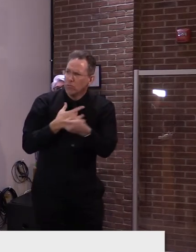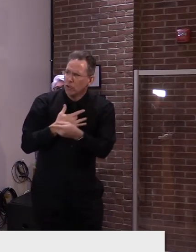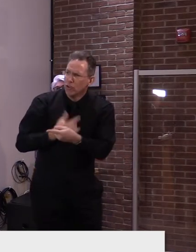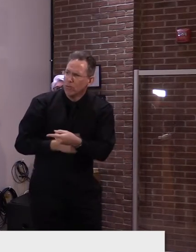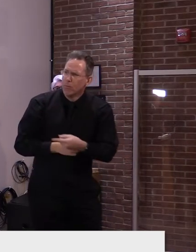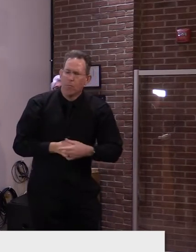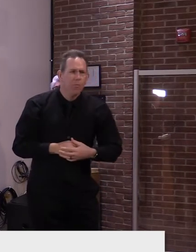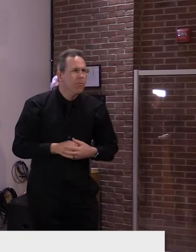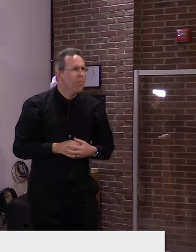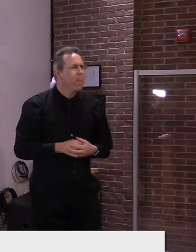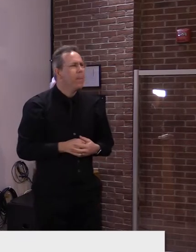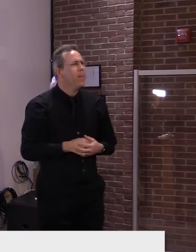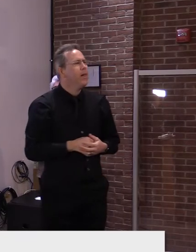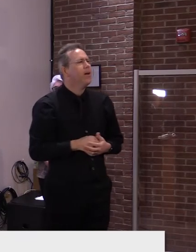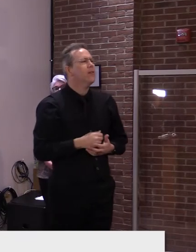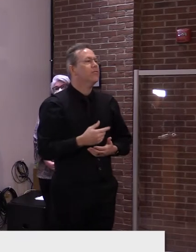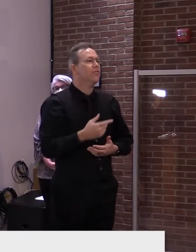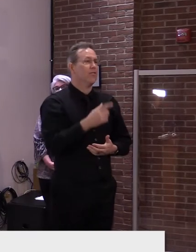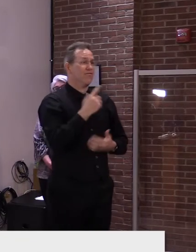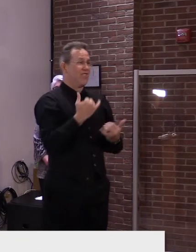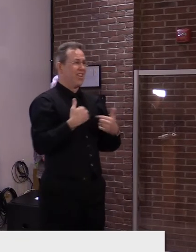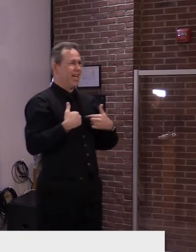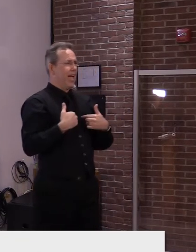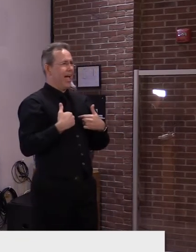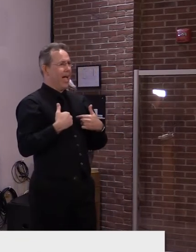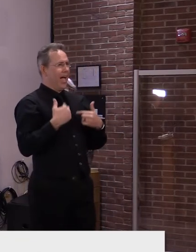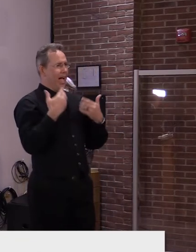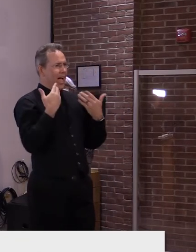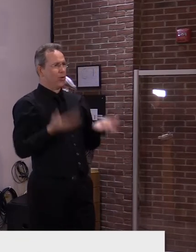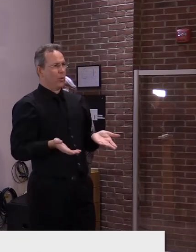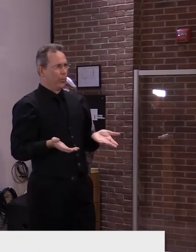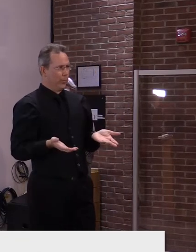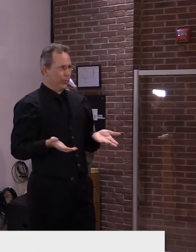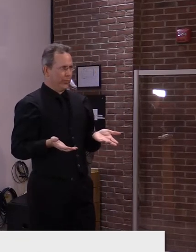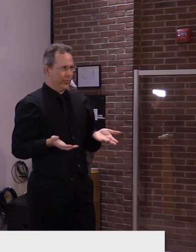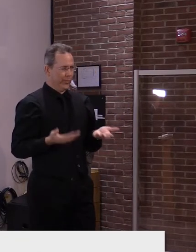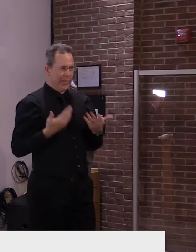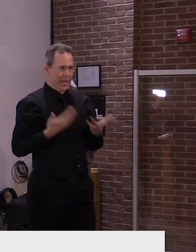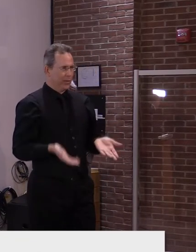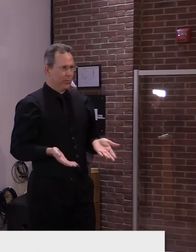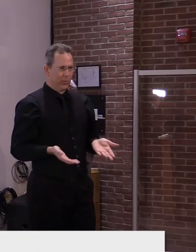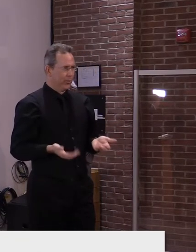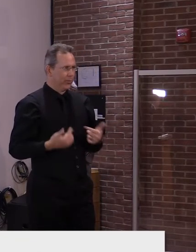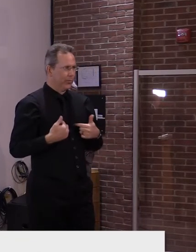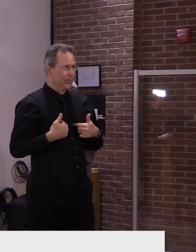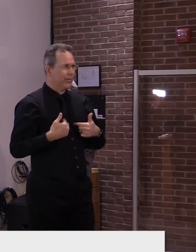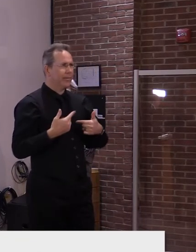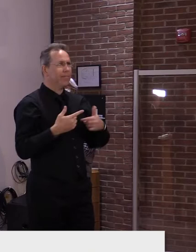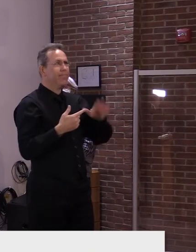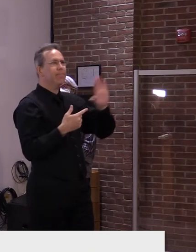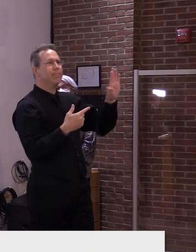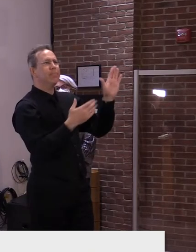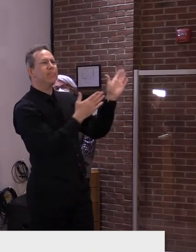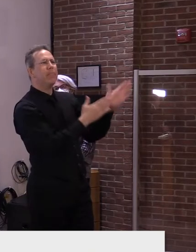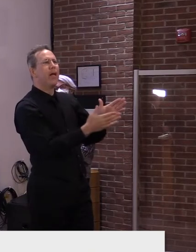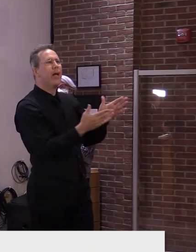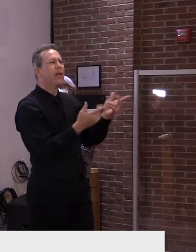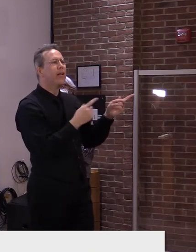they are doing at this point in time. It's happening very, very quickly, like in the last 2 days. So